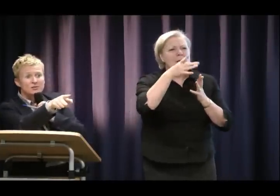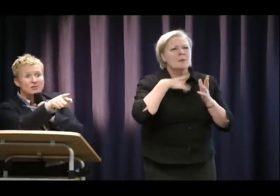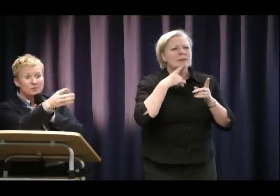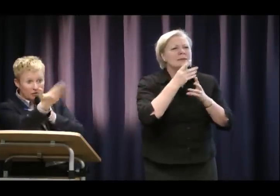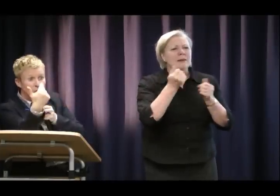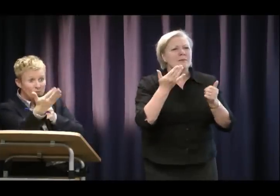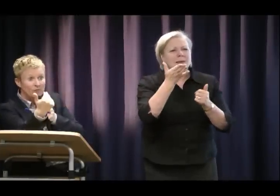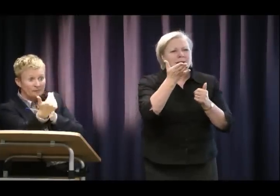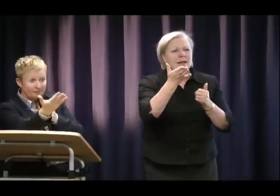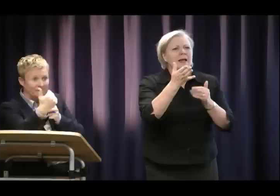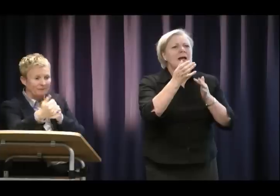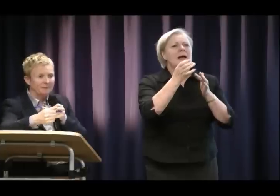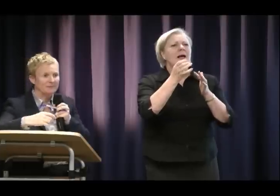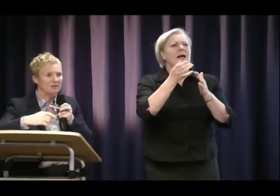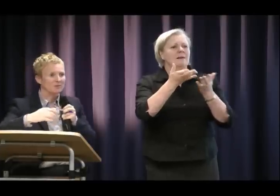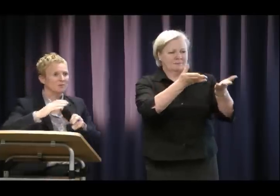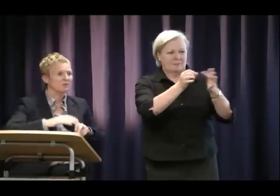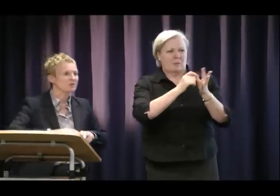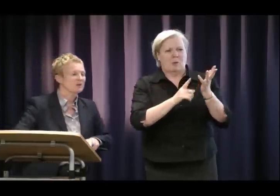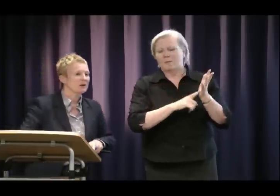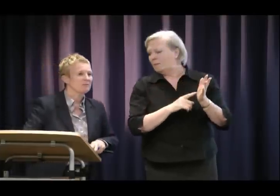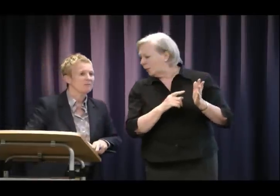and